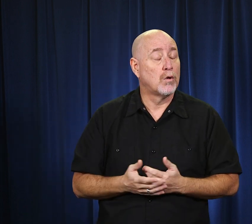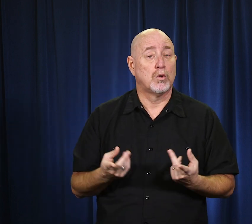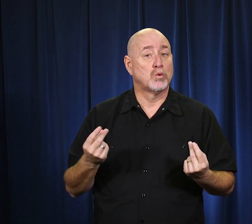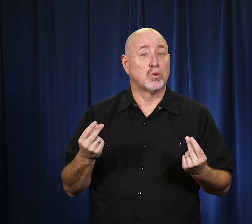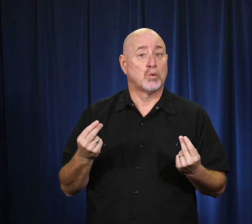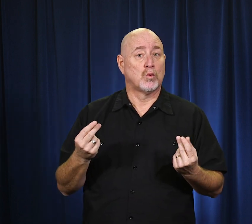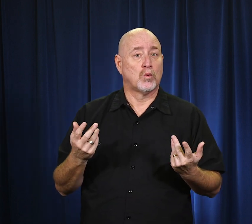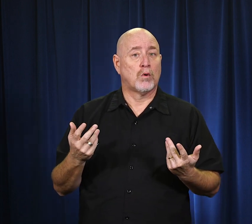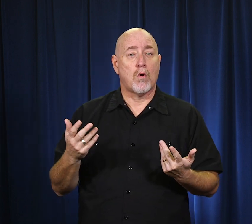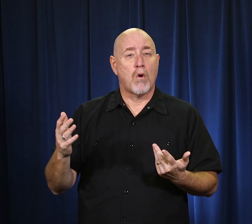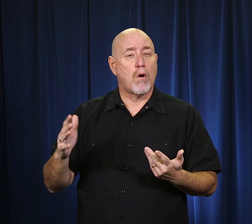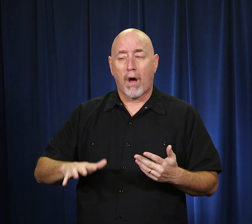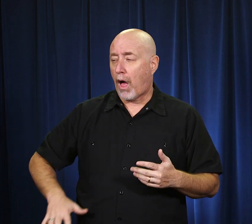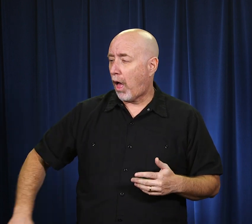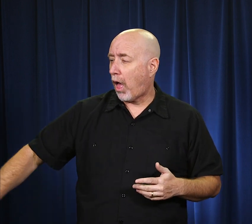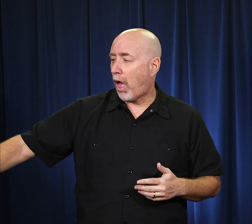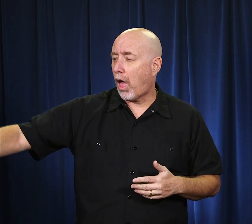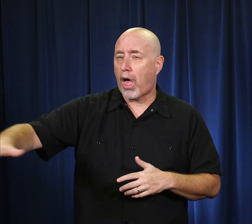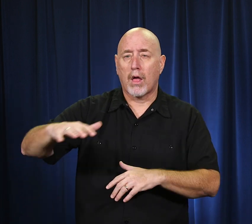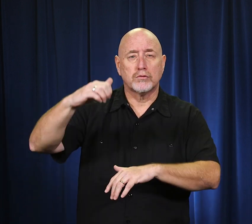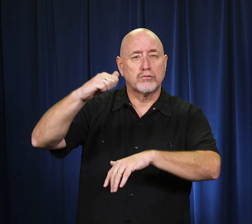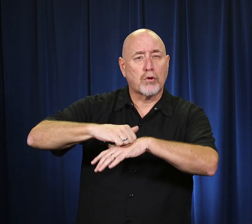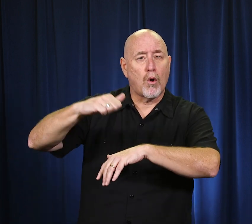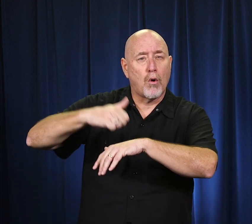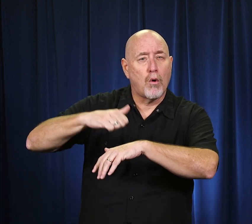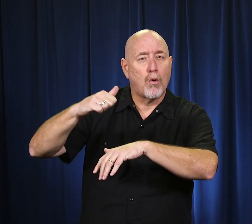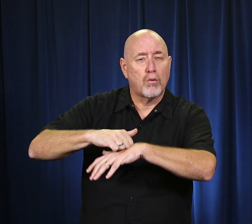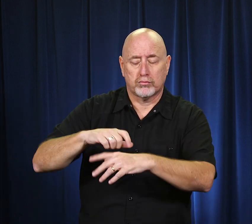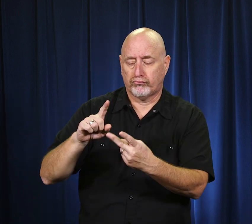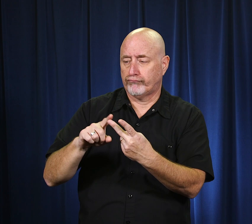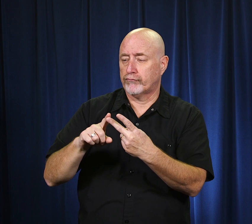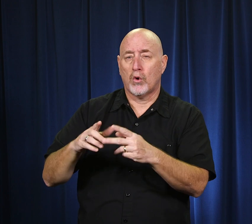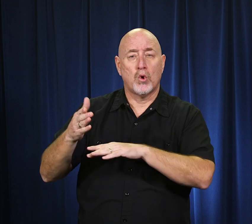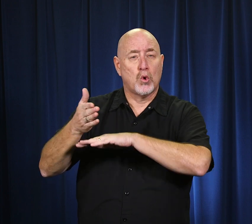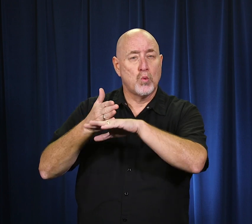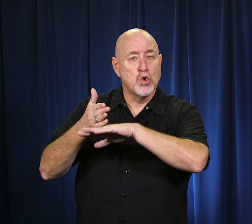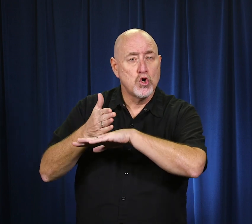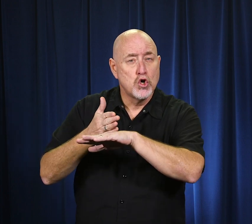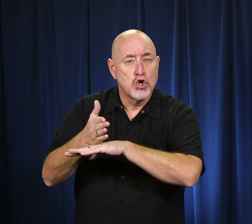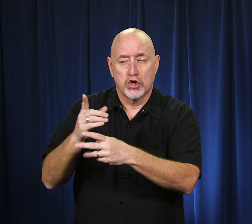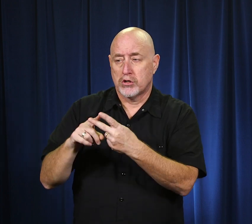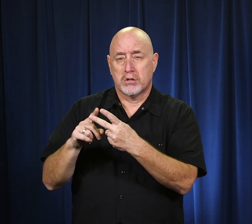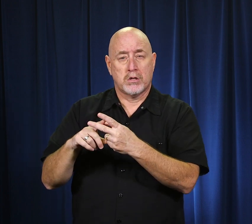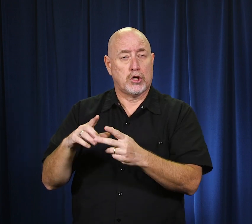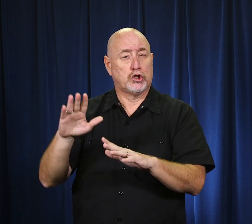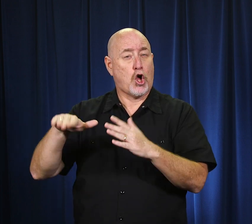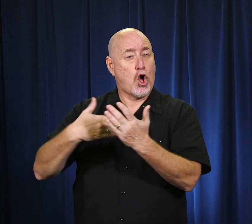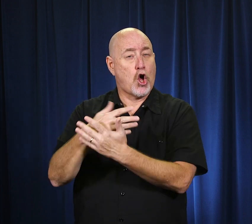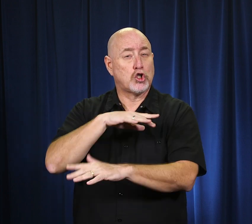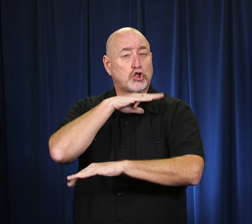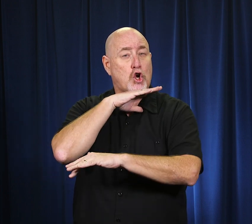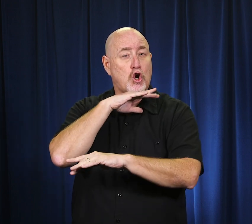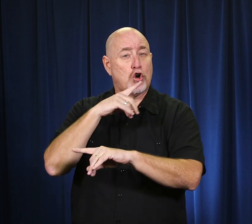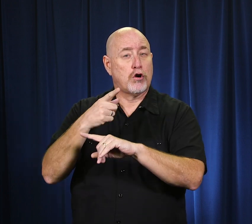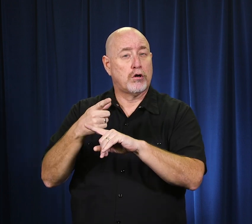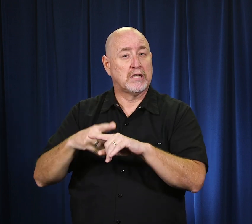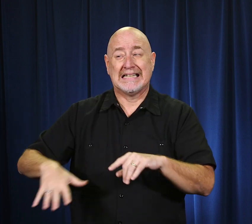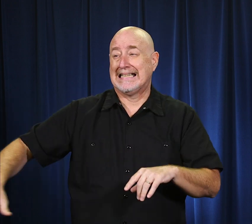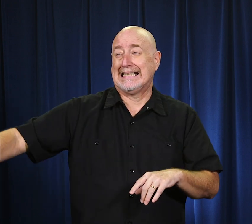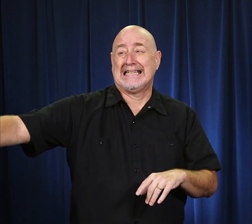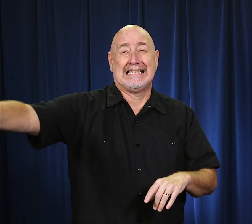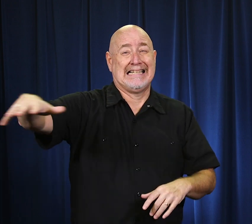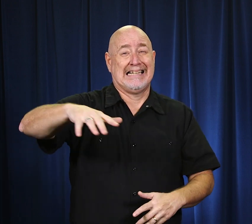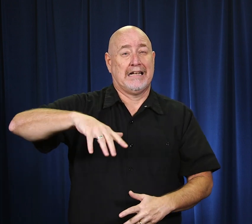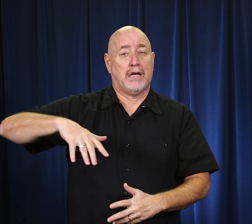what he did. He decided he was going to take every single stone, piece of wood and all the dirt from